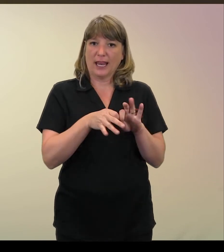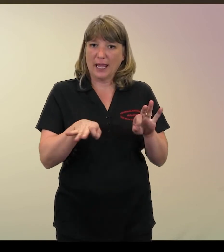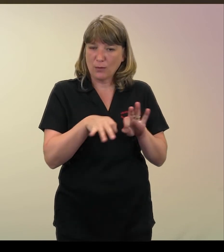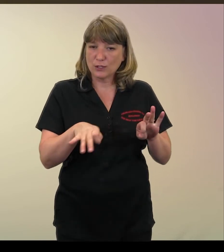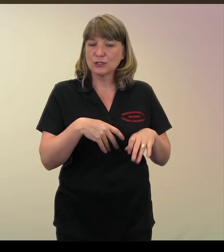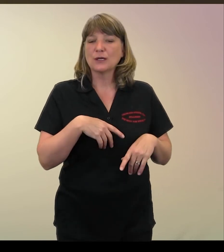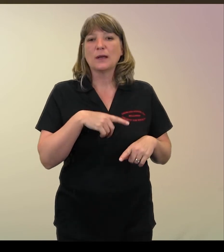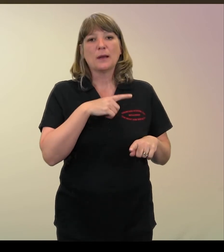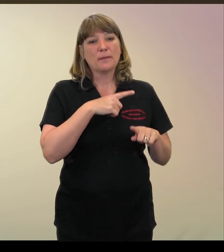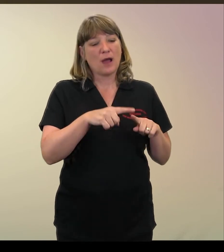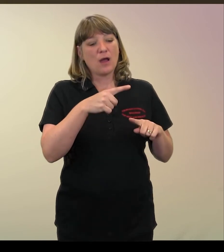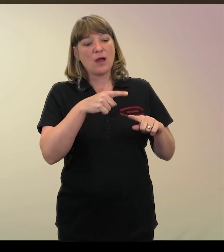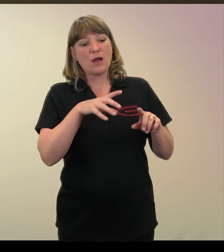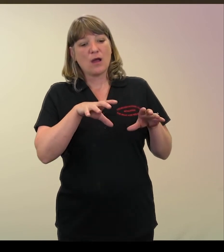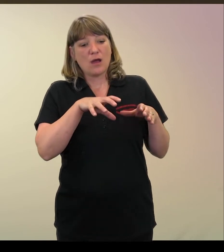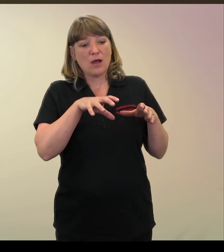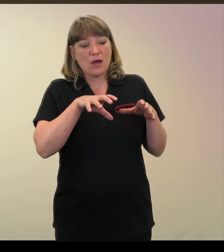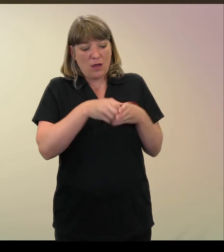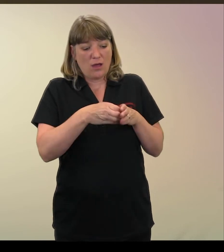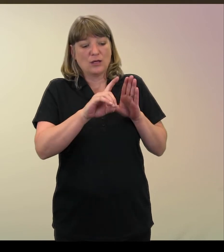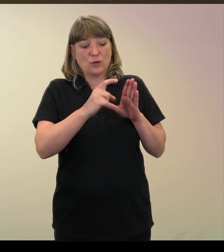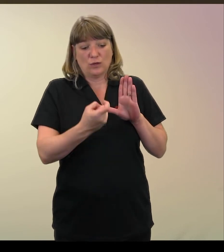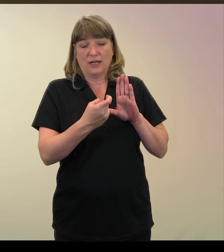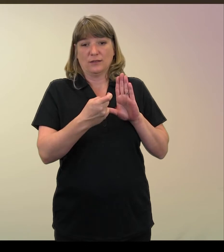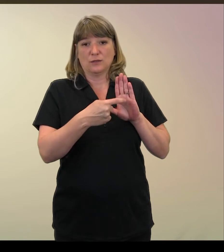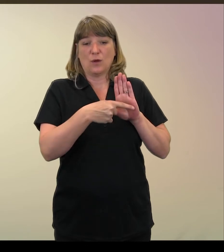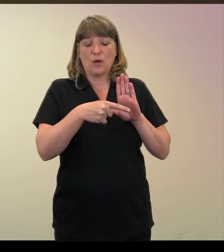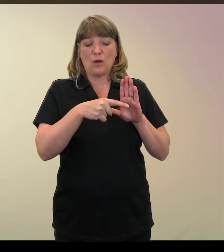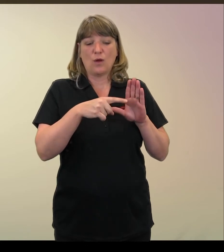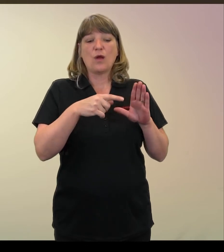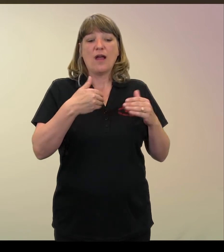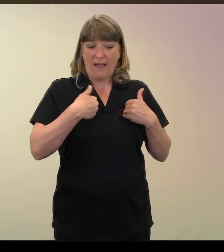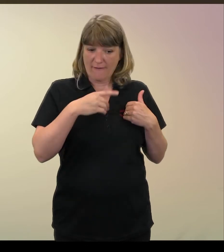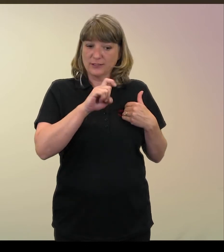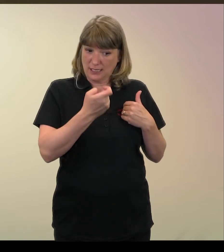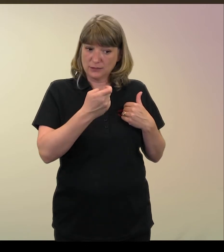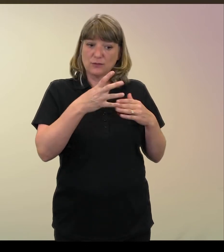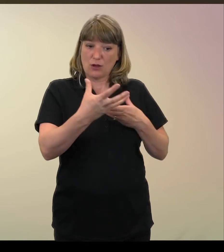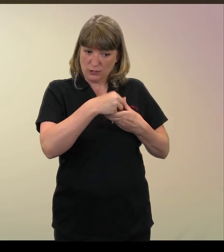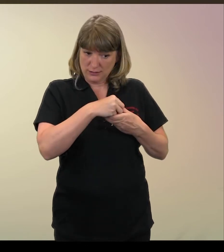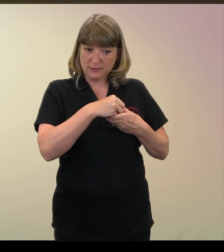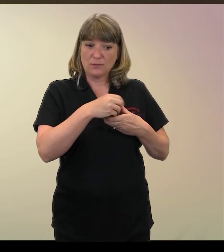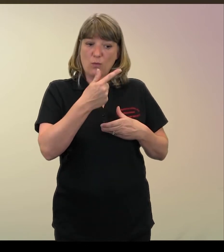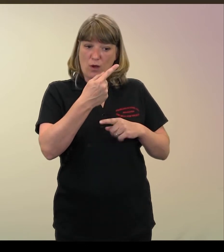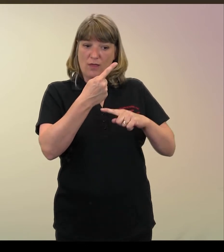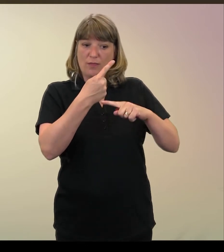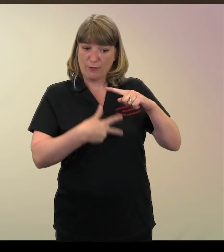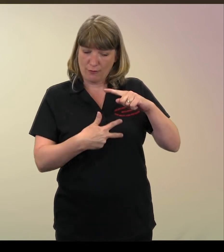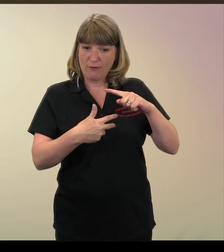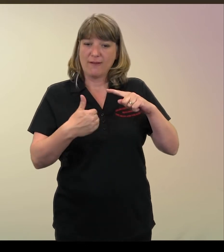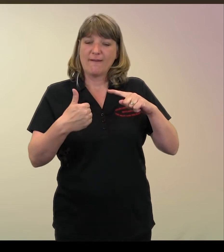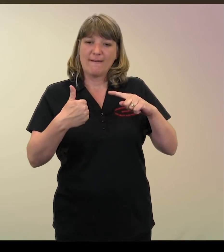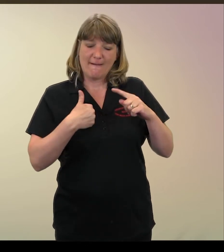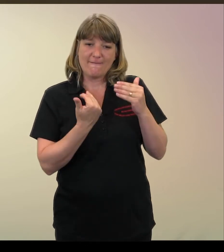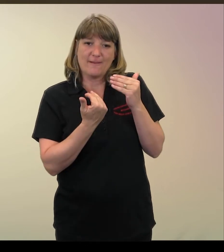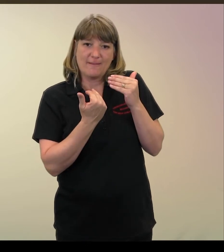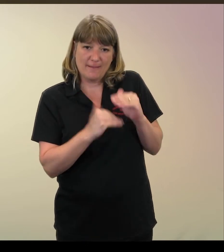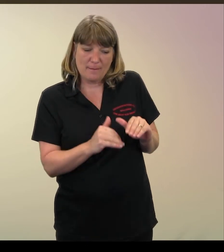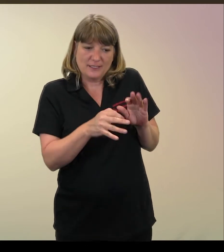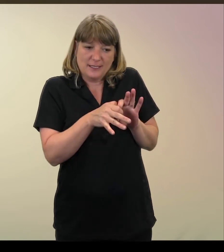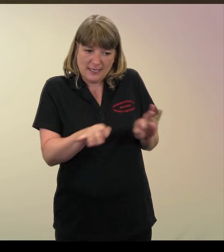language models of ASL, about 1/3 of the children who were those children who had a diagnosis of